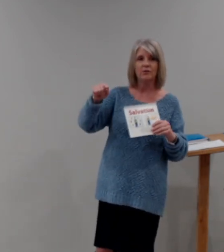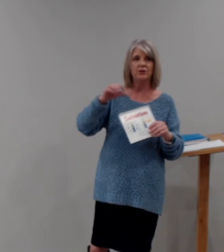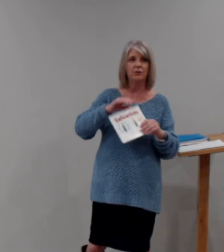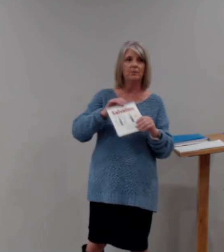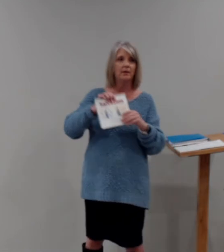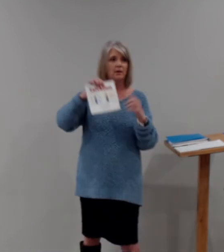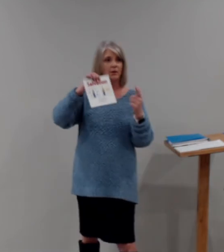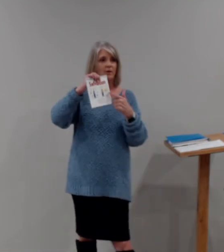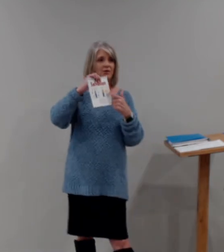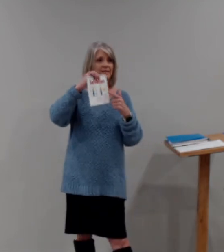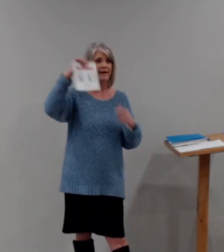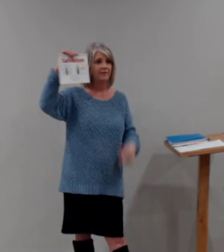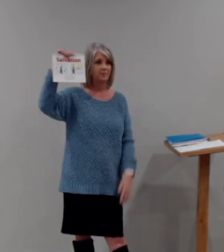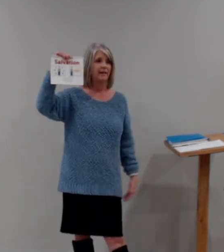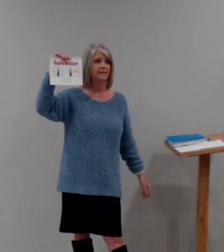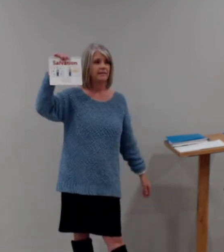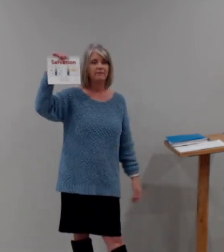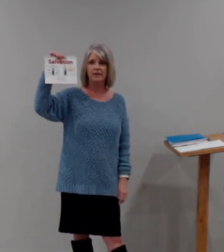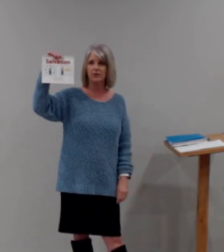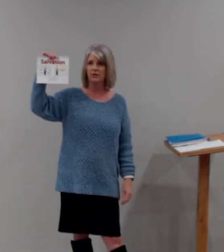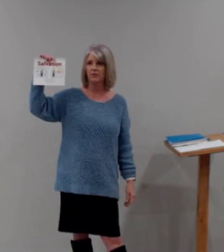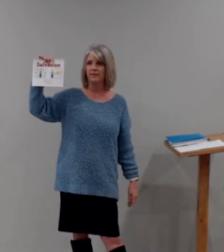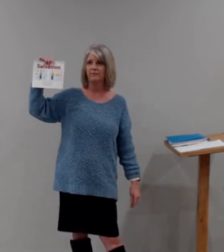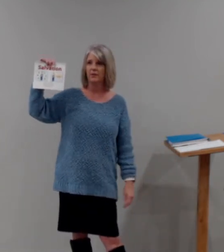YouTube, we just gave the plan of salvation to a deaf person.